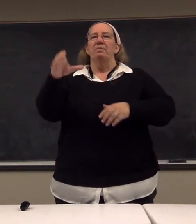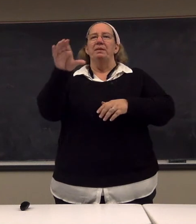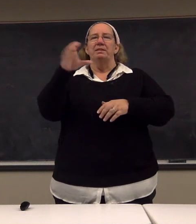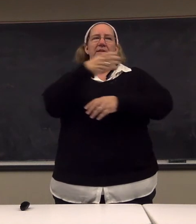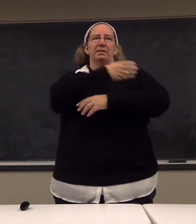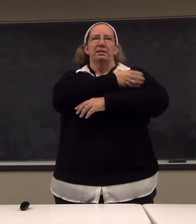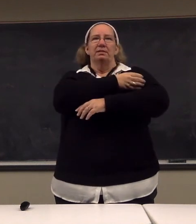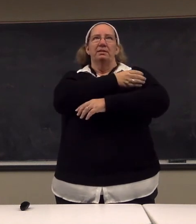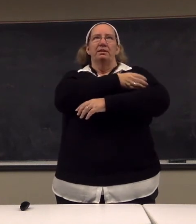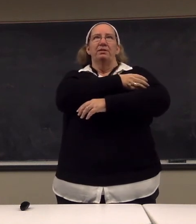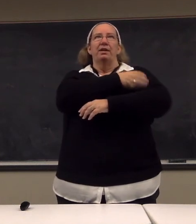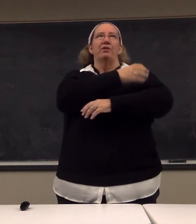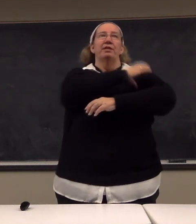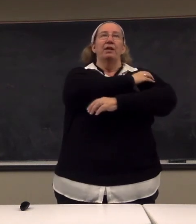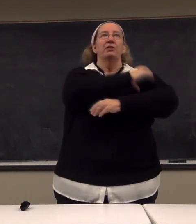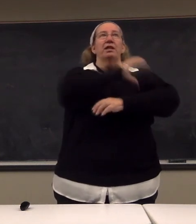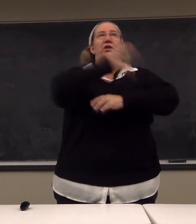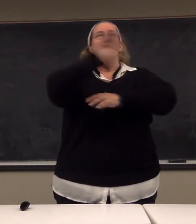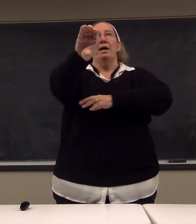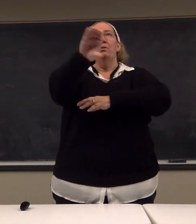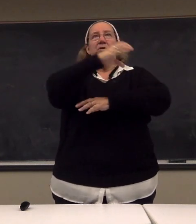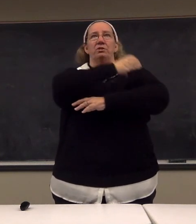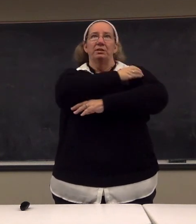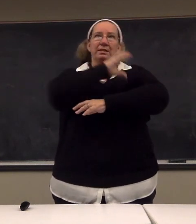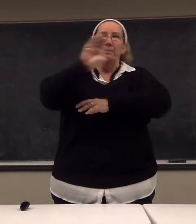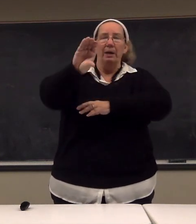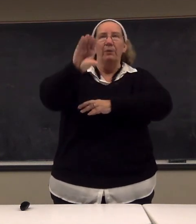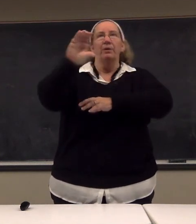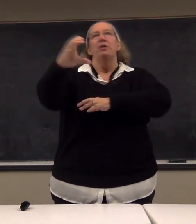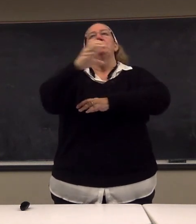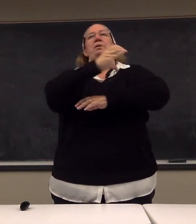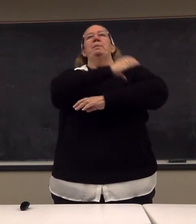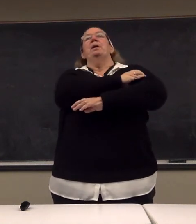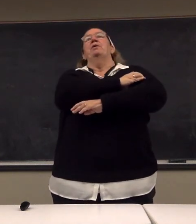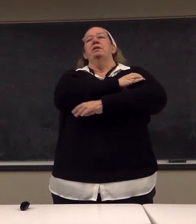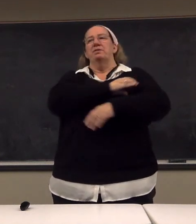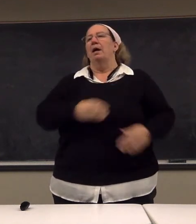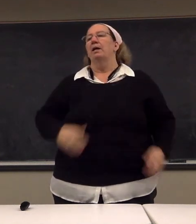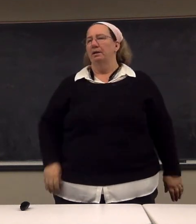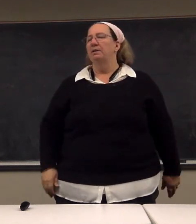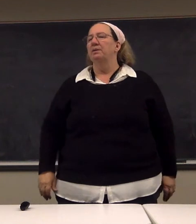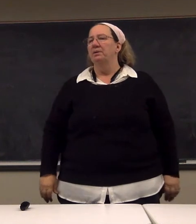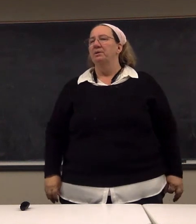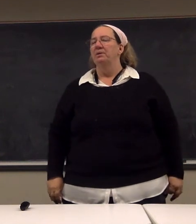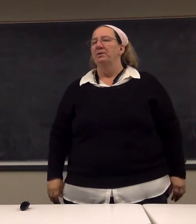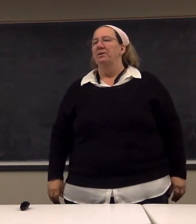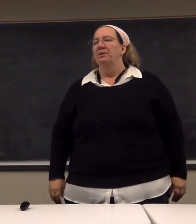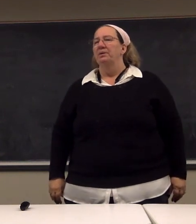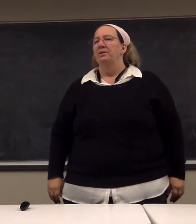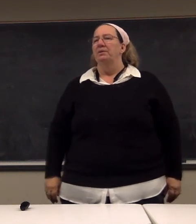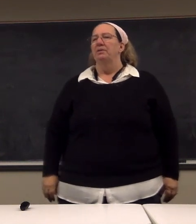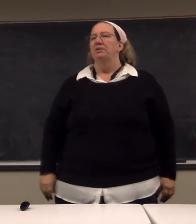means they are taking your power. To disempower. To empower gives it back. Trounce.